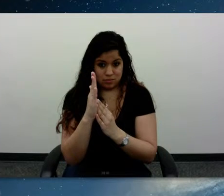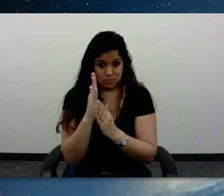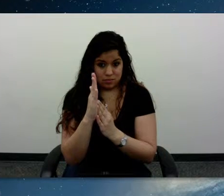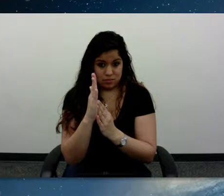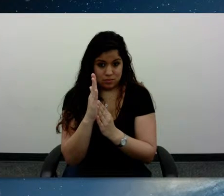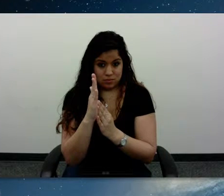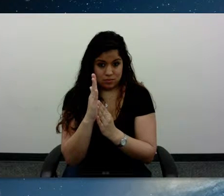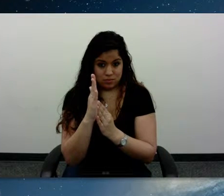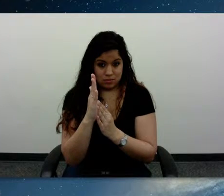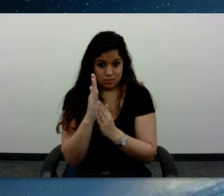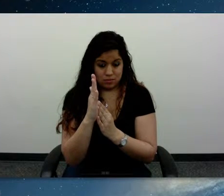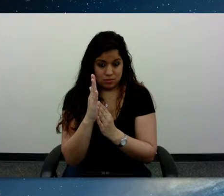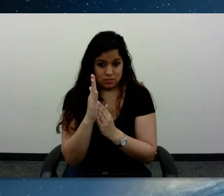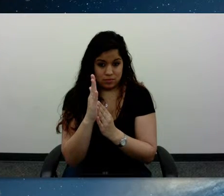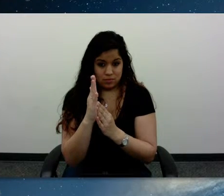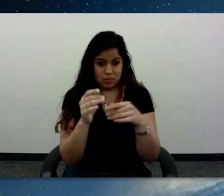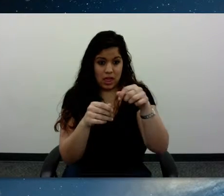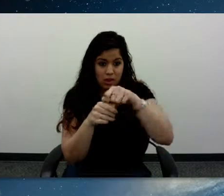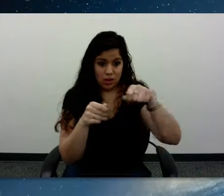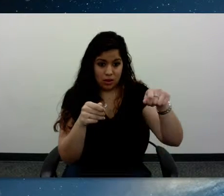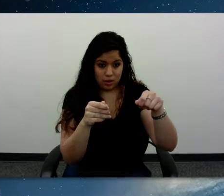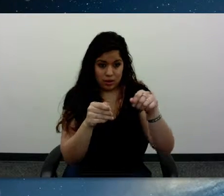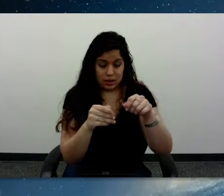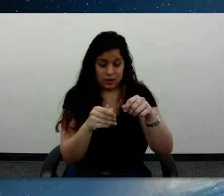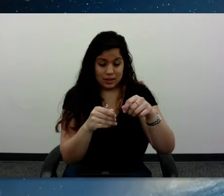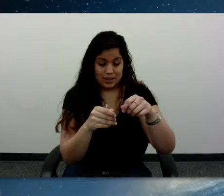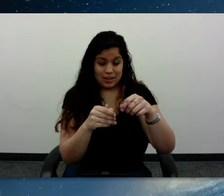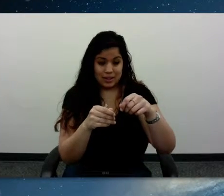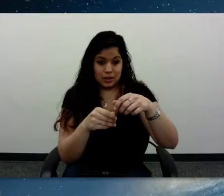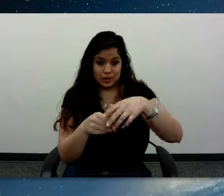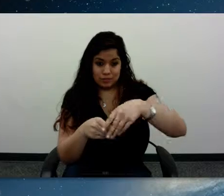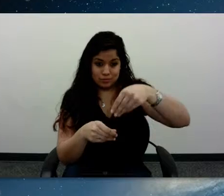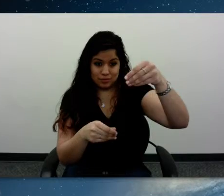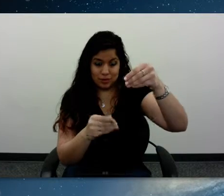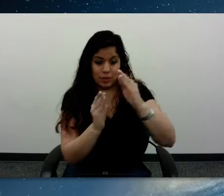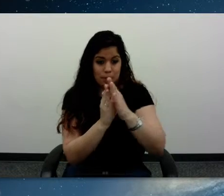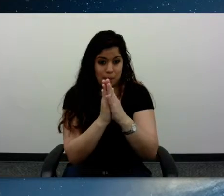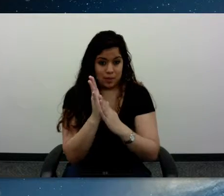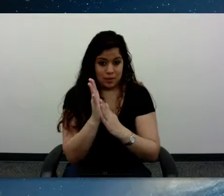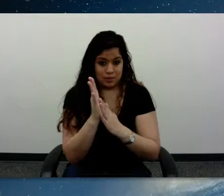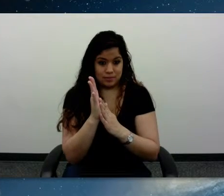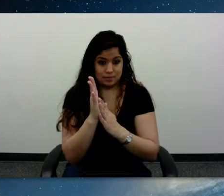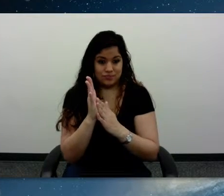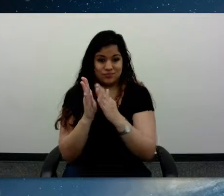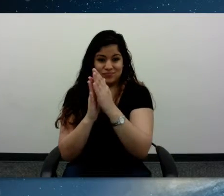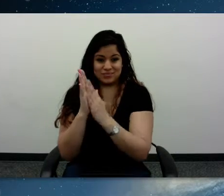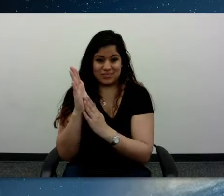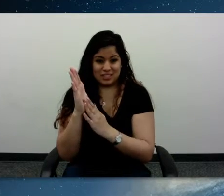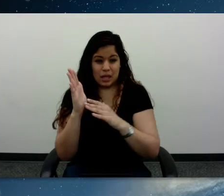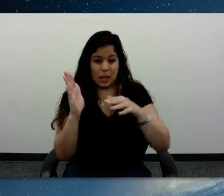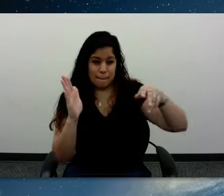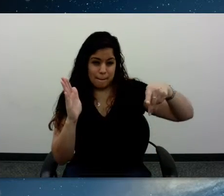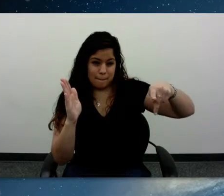Tear open package and remove pad. Peel 1 pad from plastic liner.